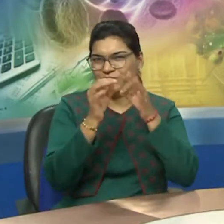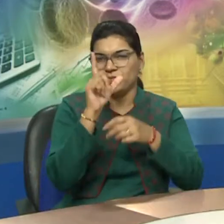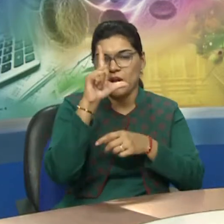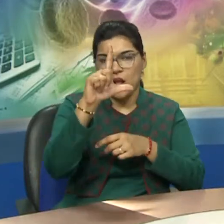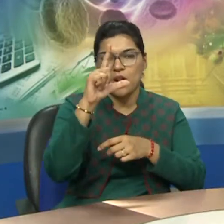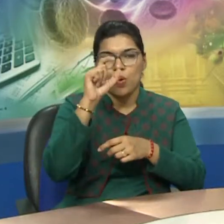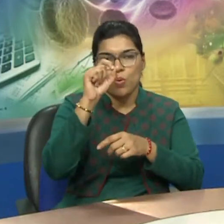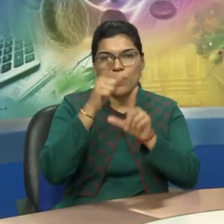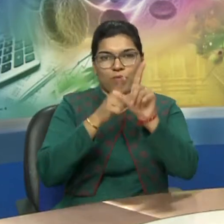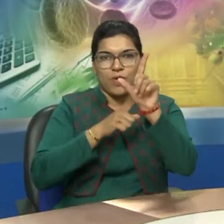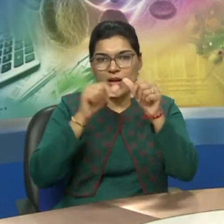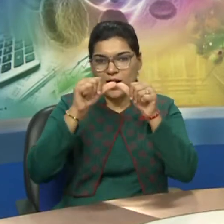Disloyal.